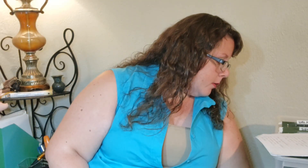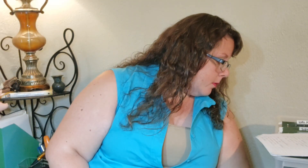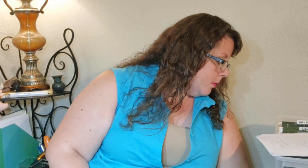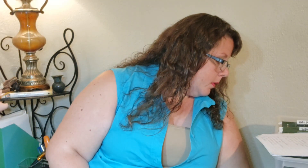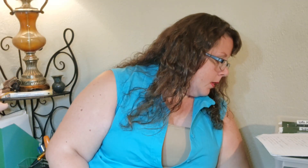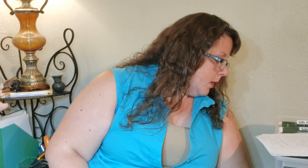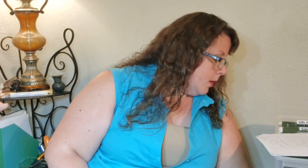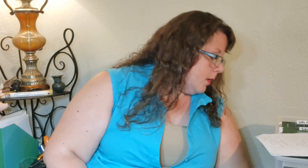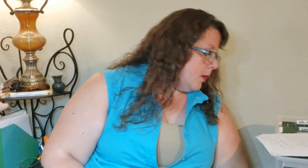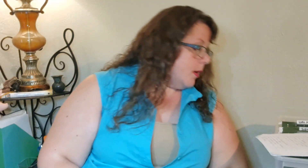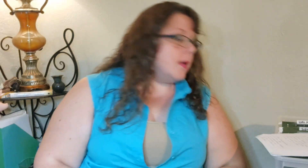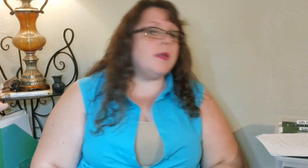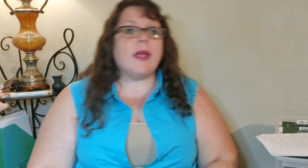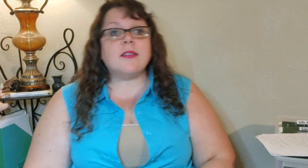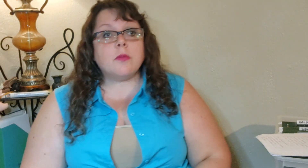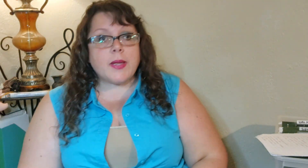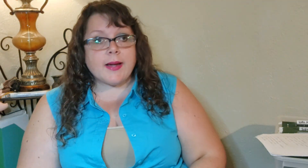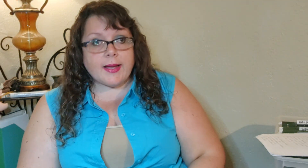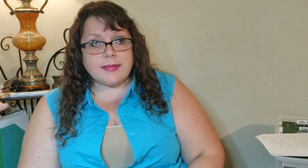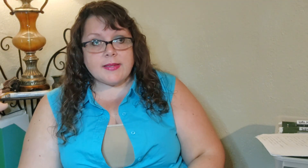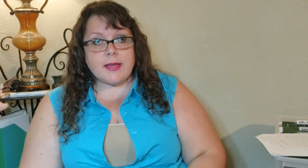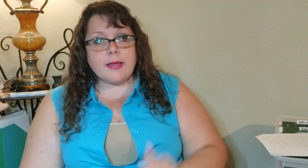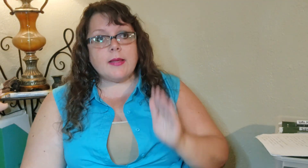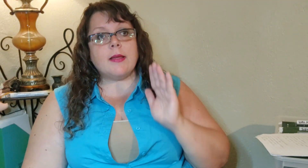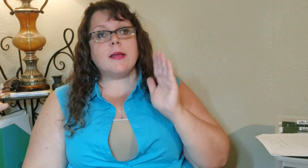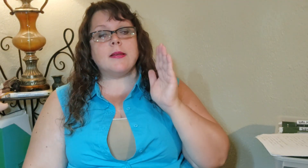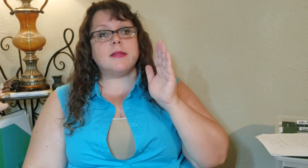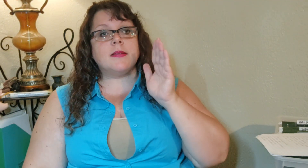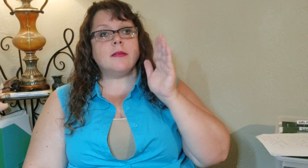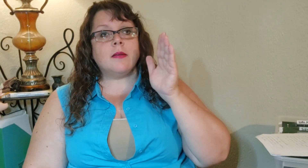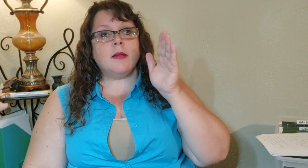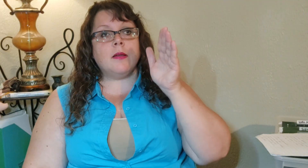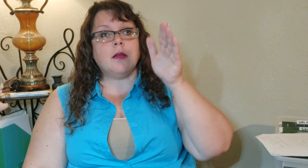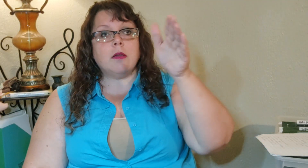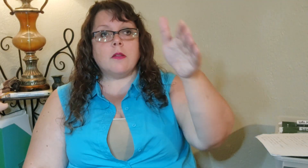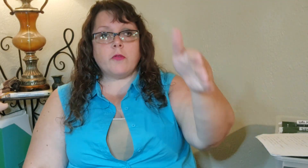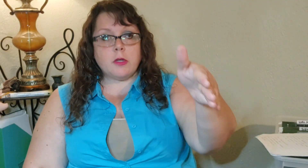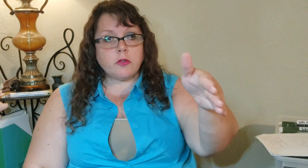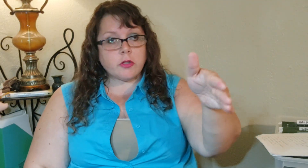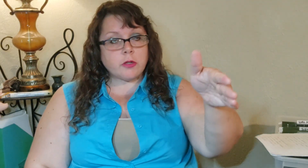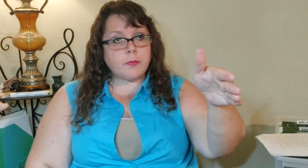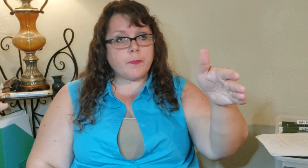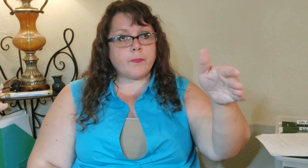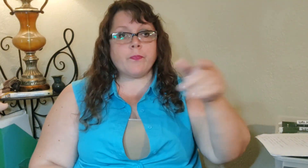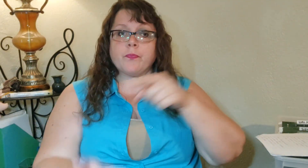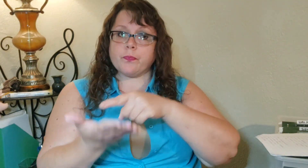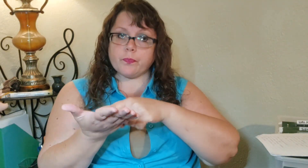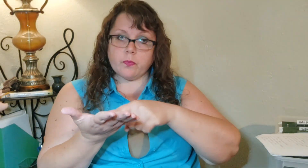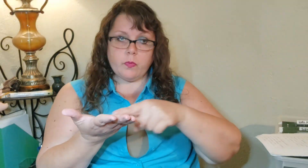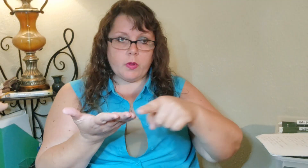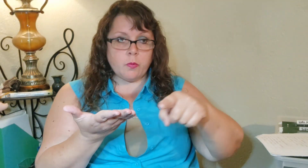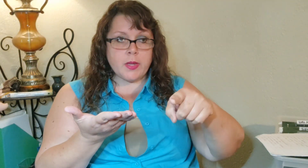So next week I see is future